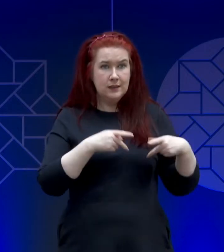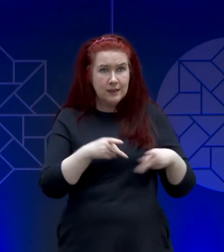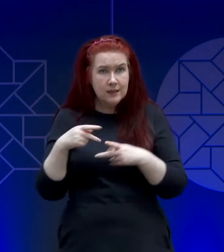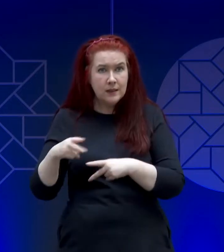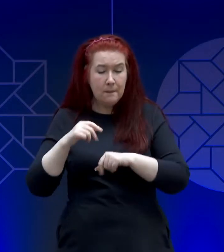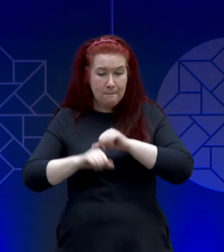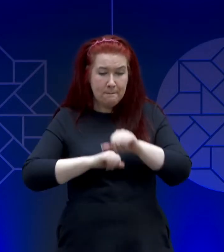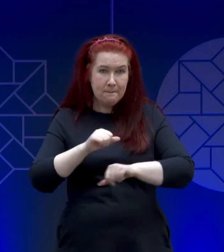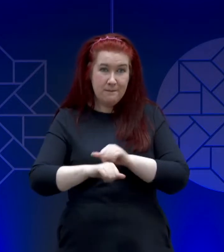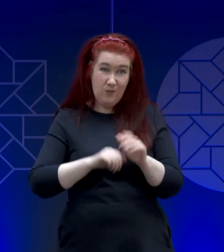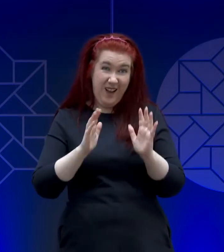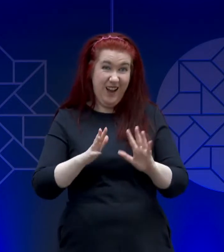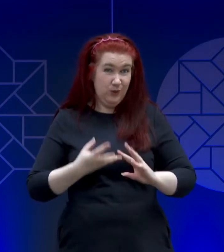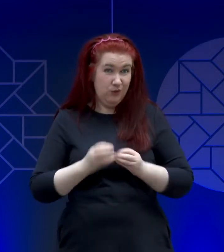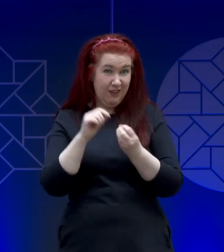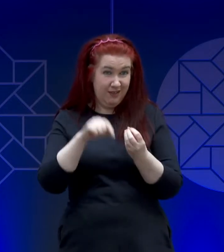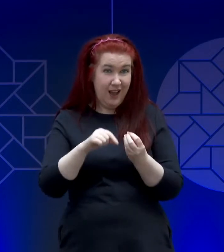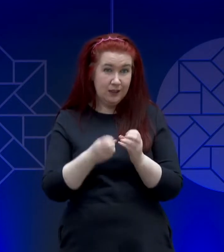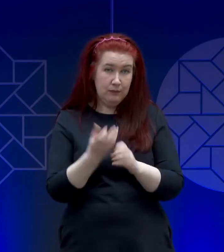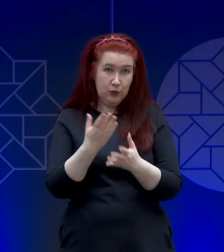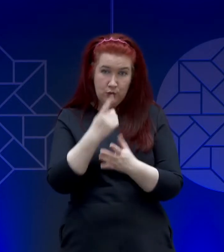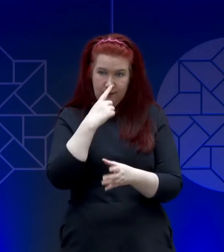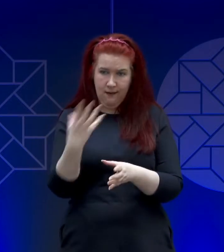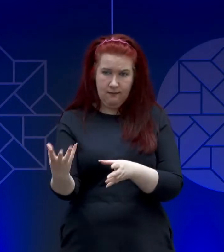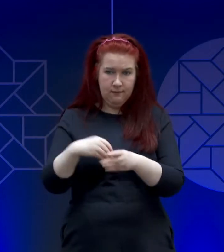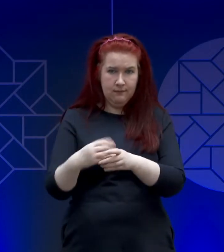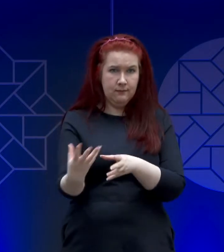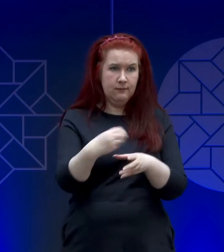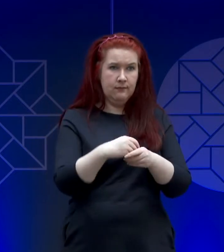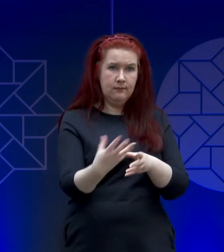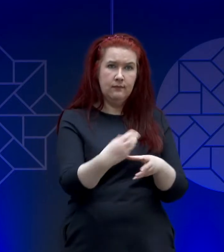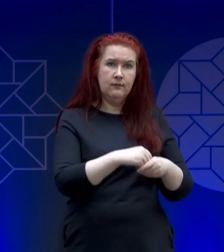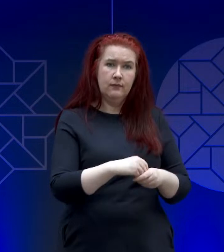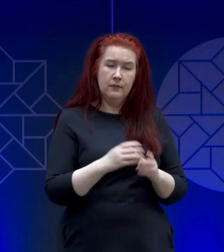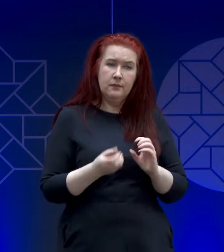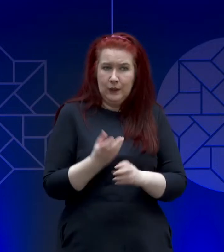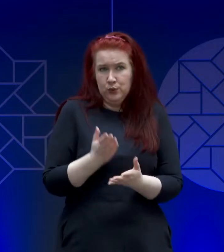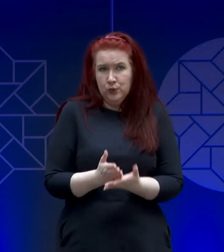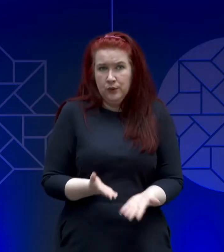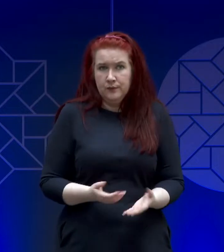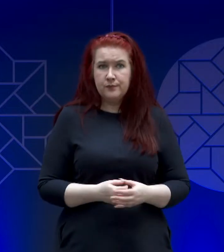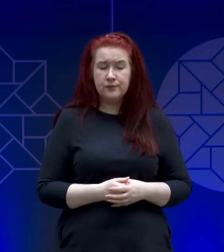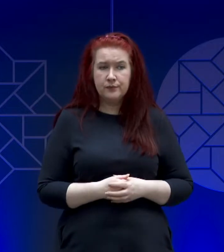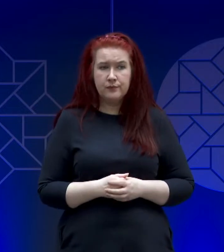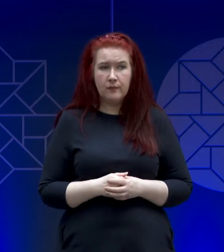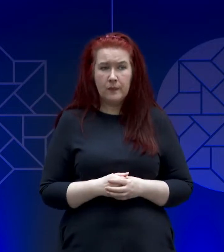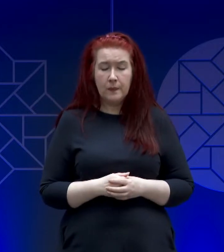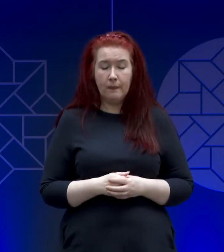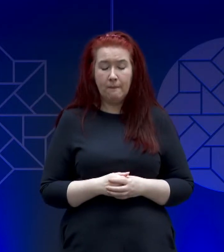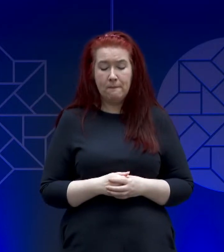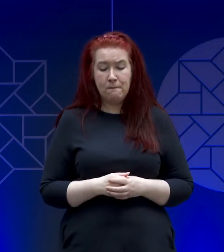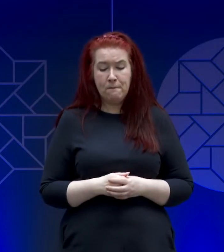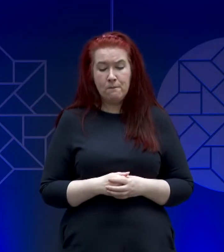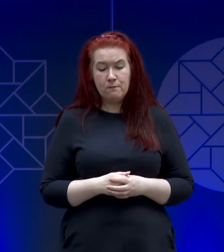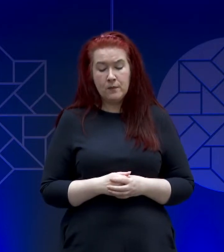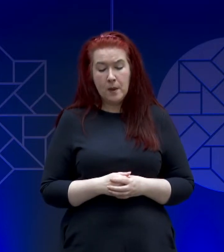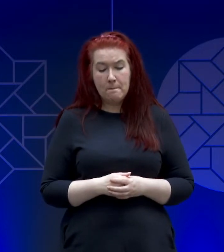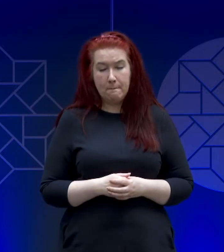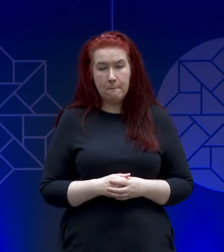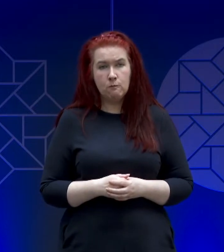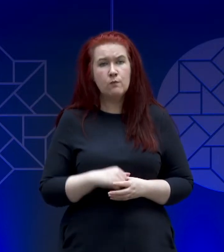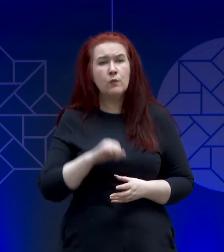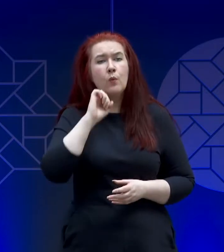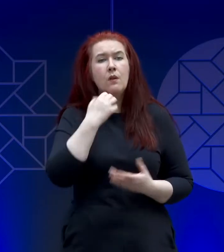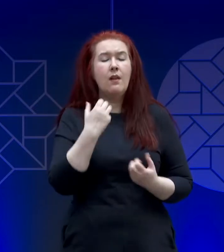to engage all of those organisations. And I think there will be so